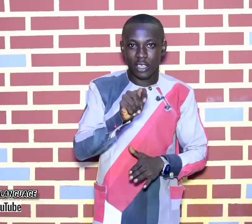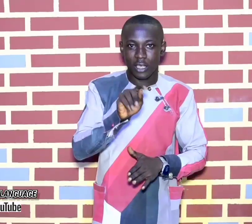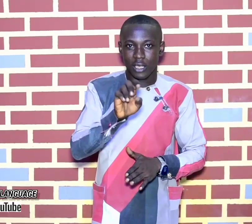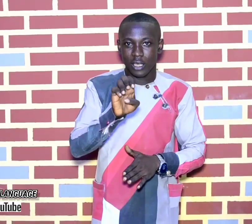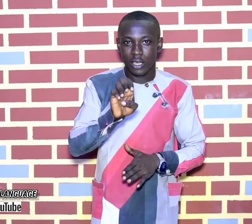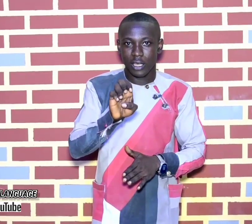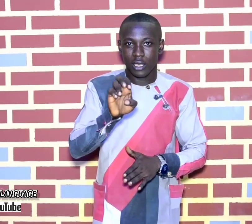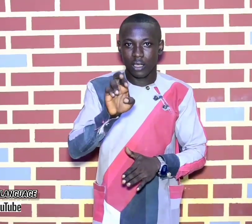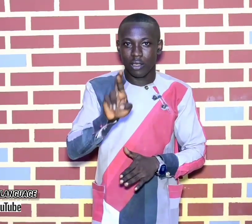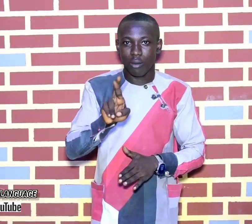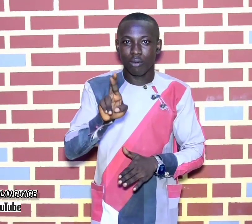Terry.